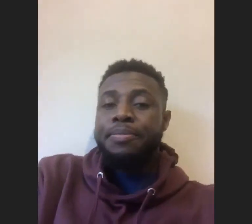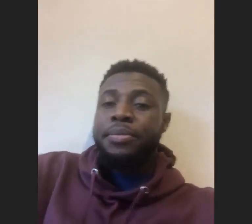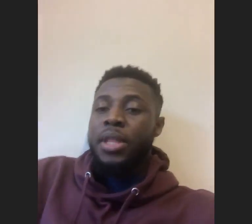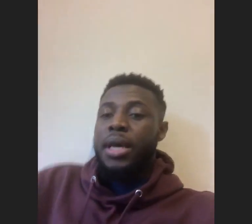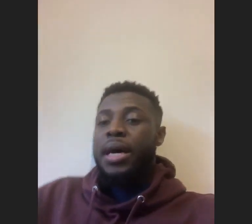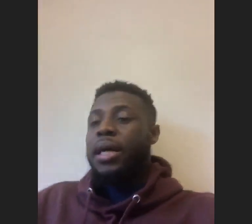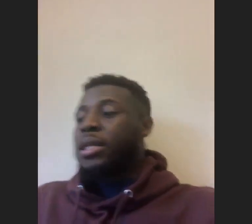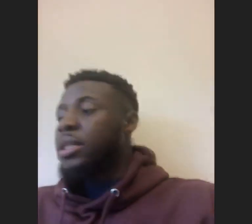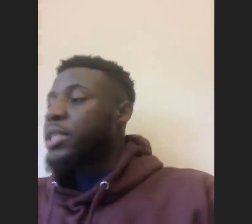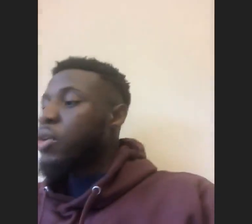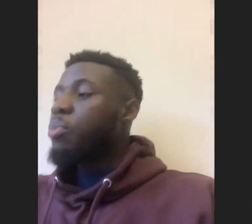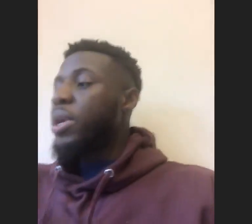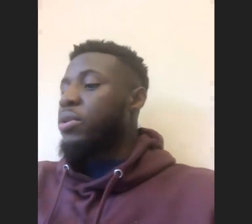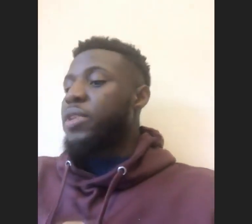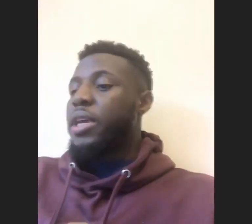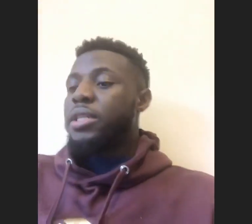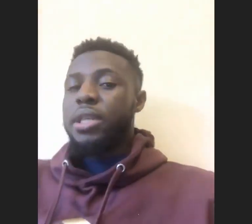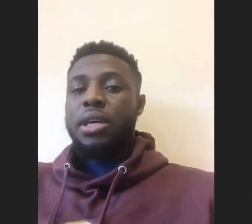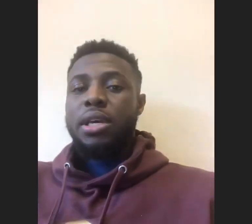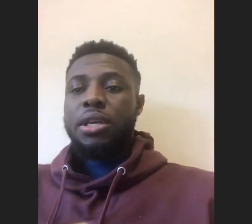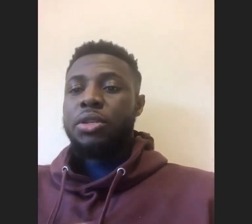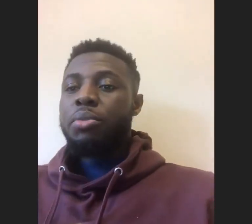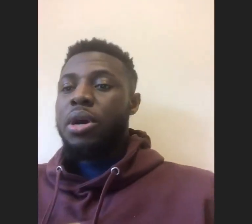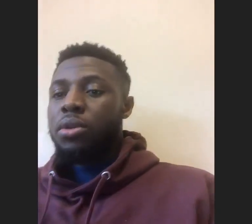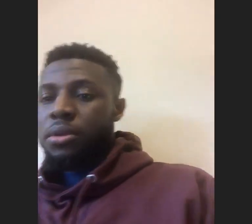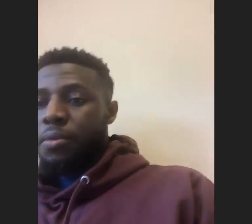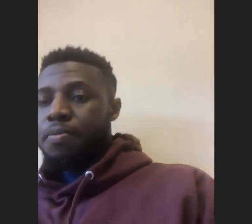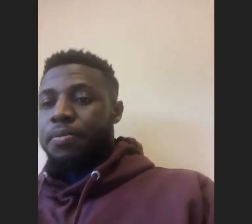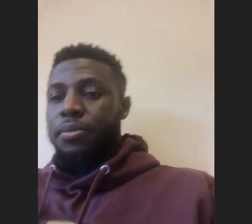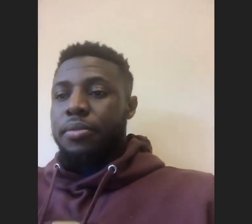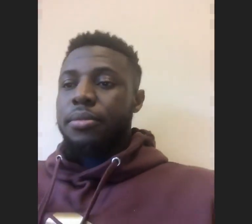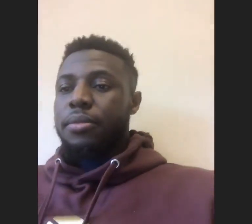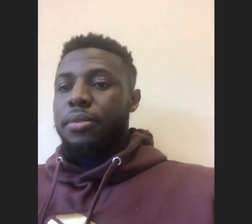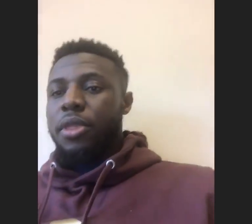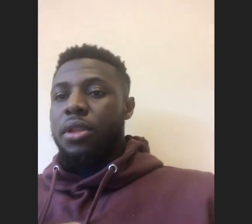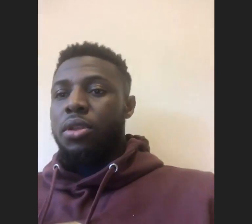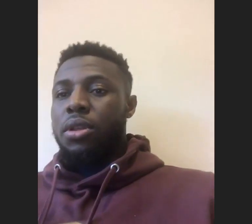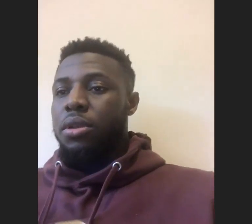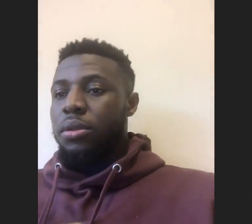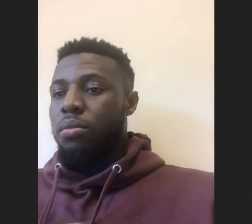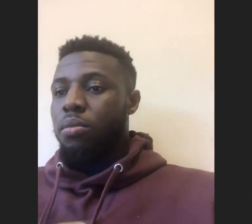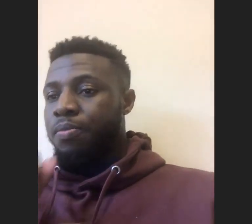that. And the second part of the essay, it's about